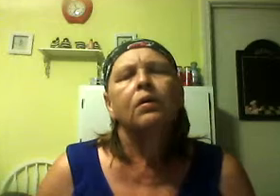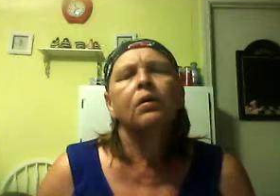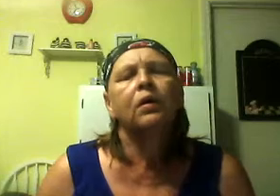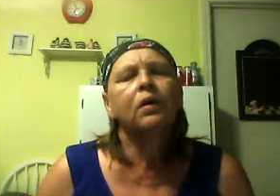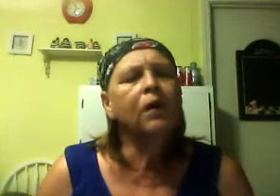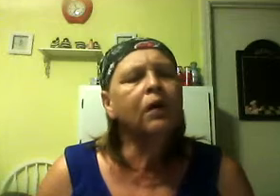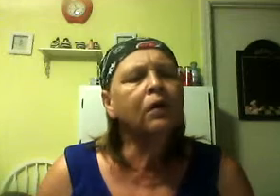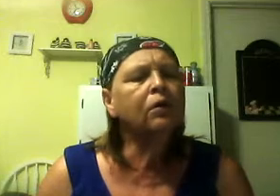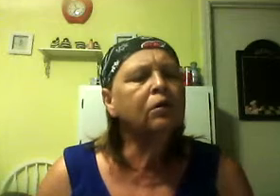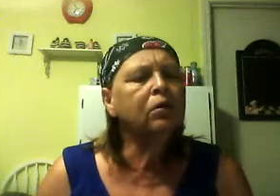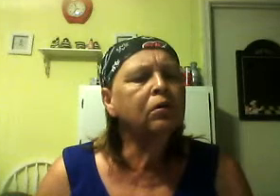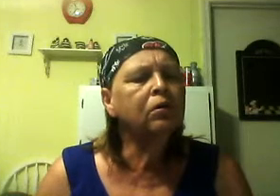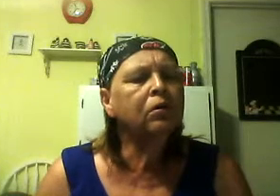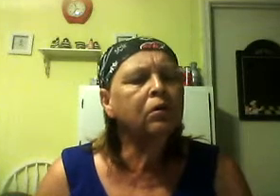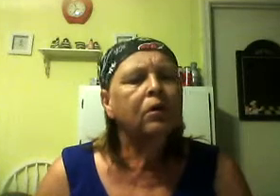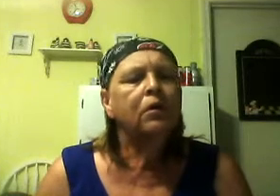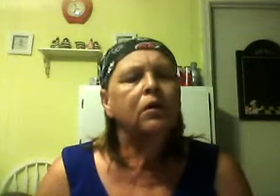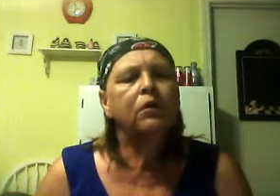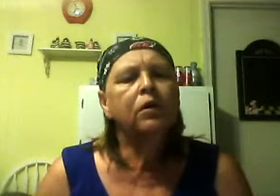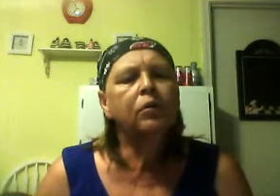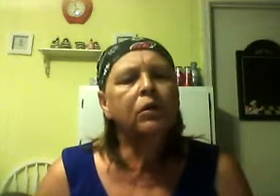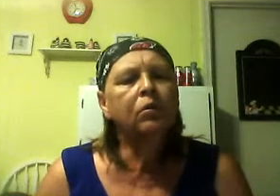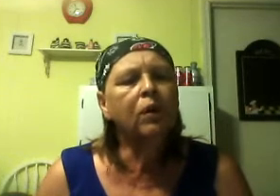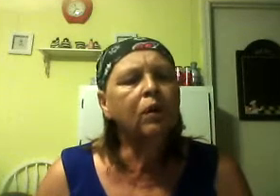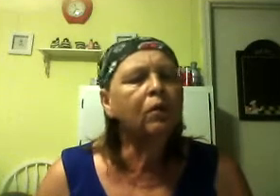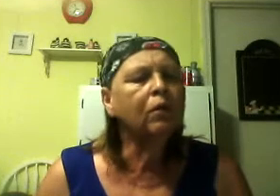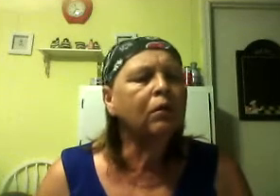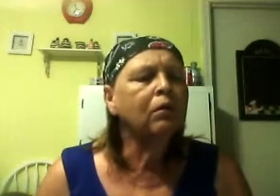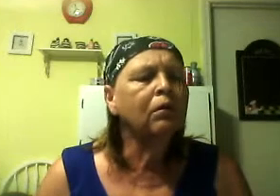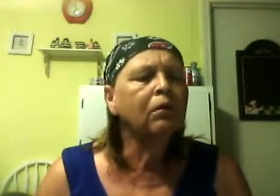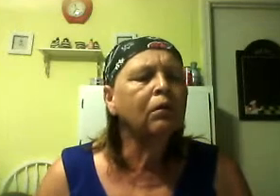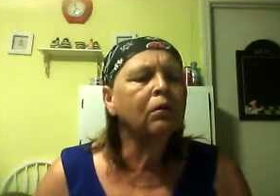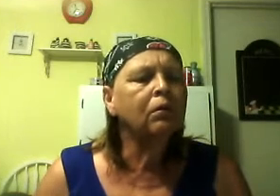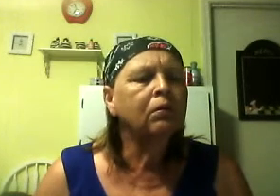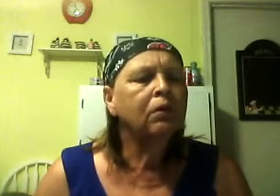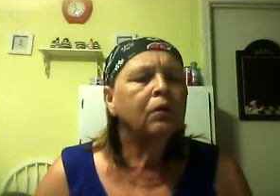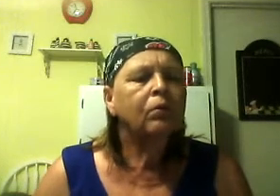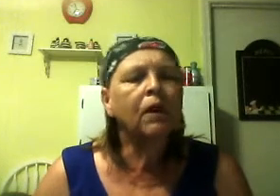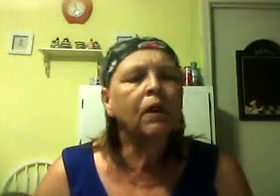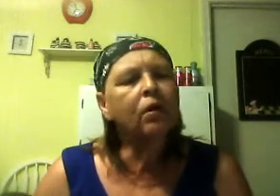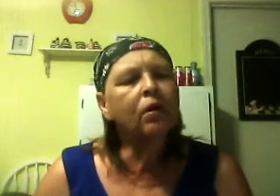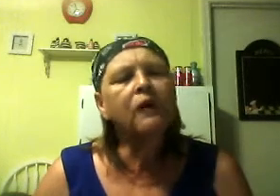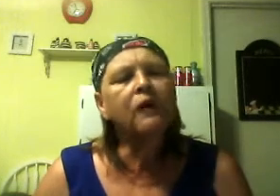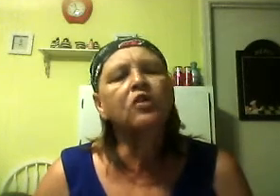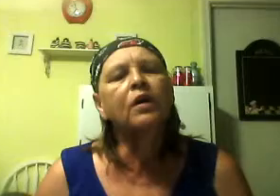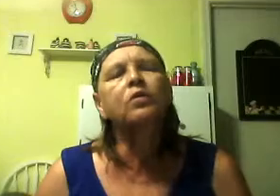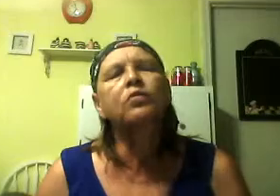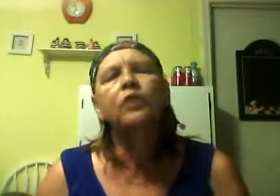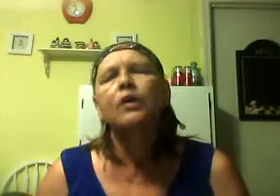arms. I got you deep in my heart. My love outshines